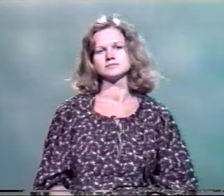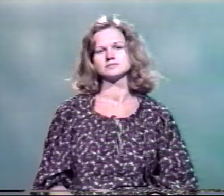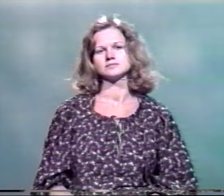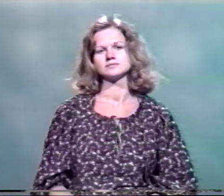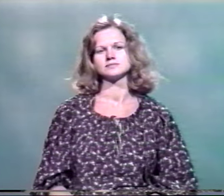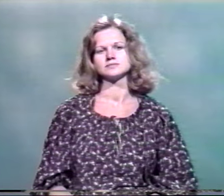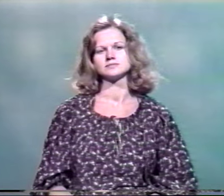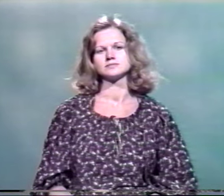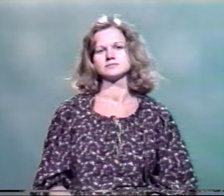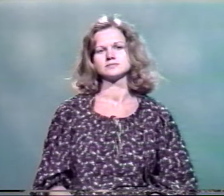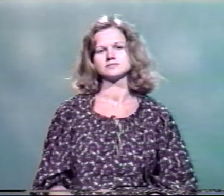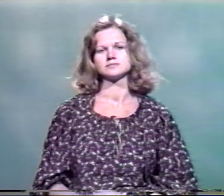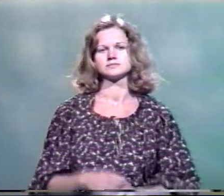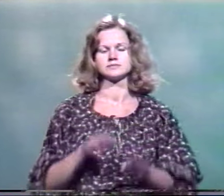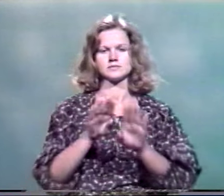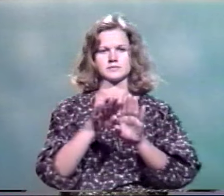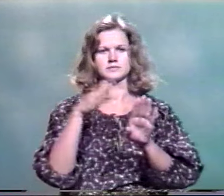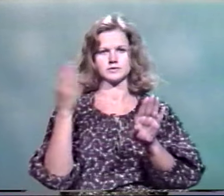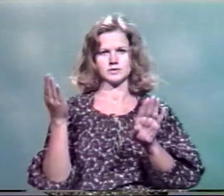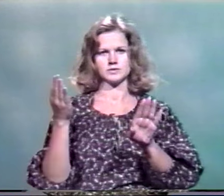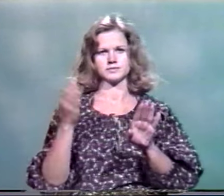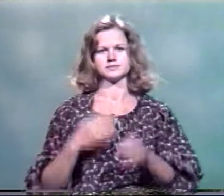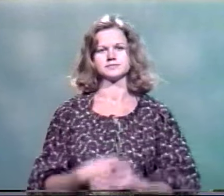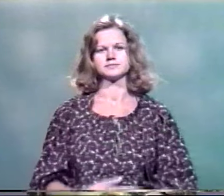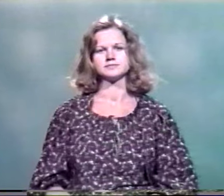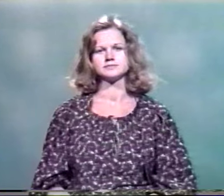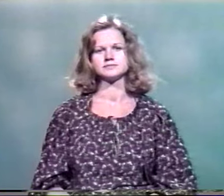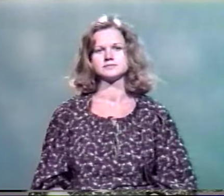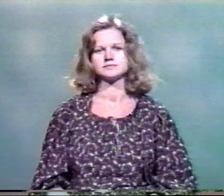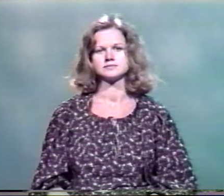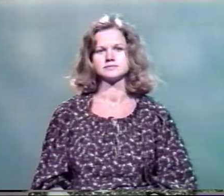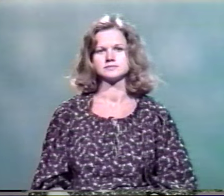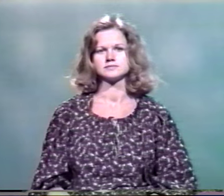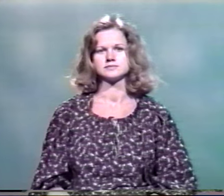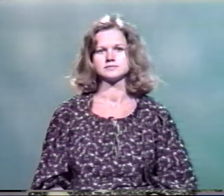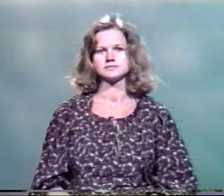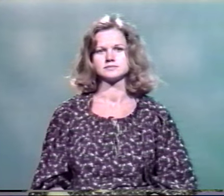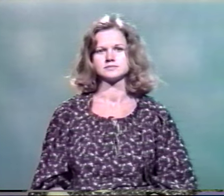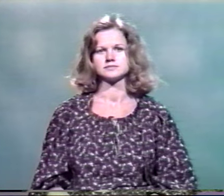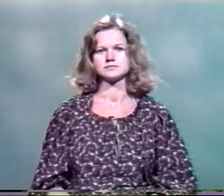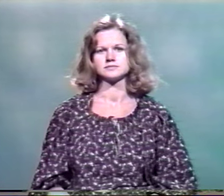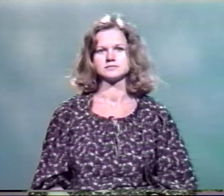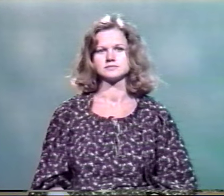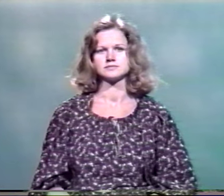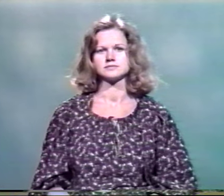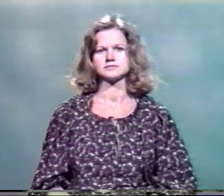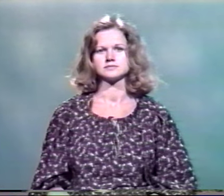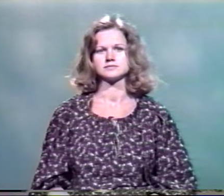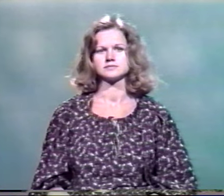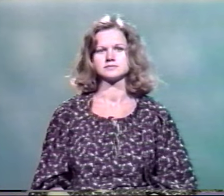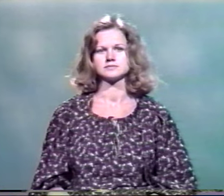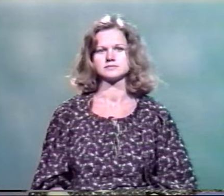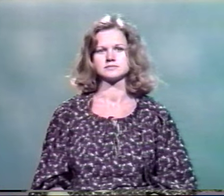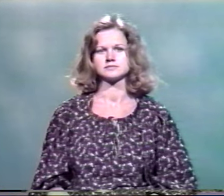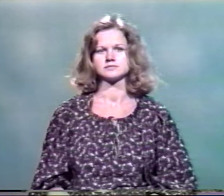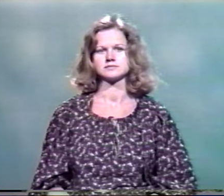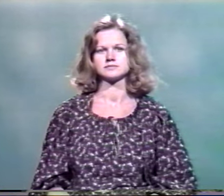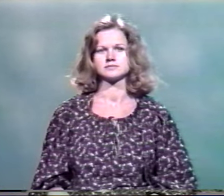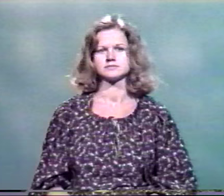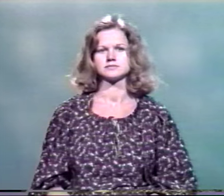Here is the sign to open a door. If you want to be specific about opening a car door, you can make the sign this